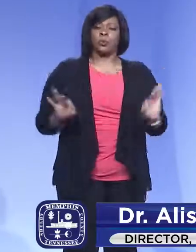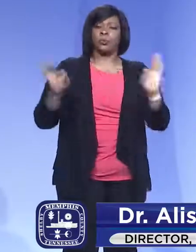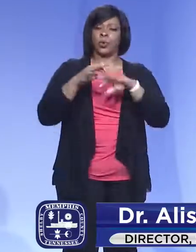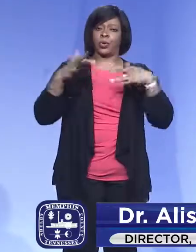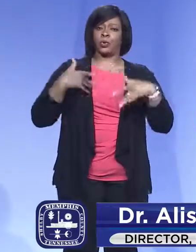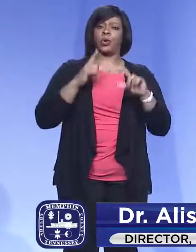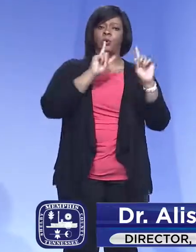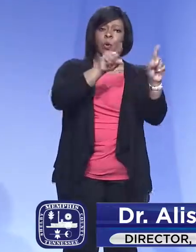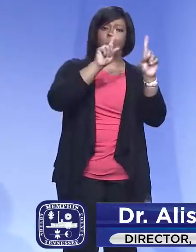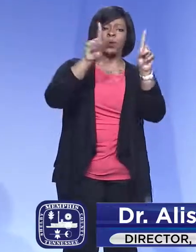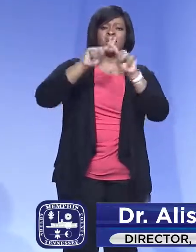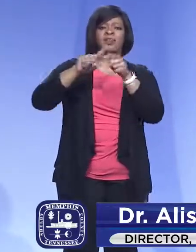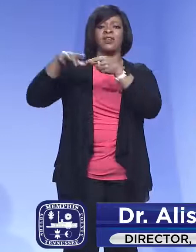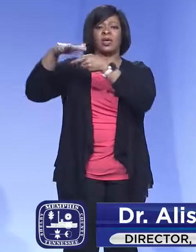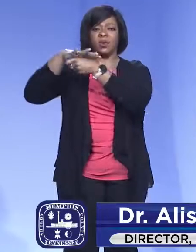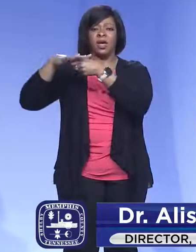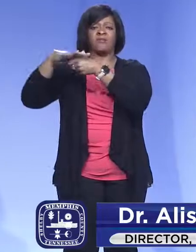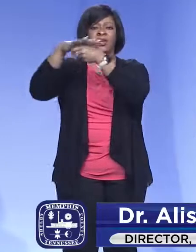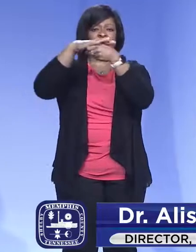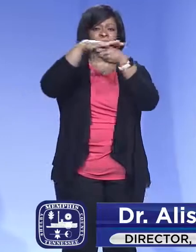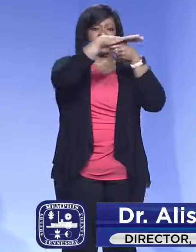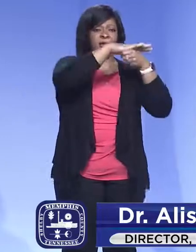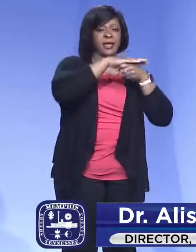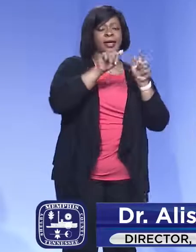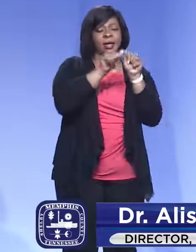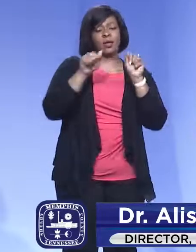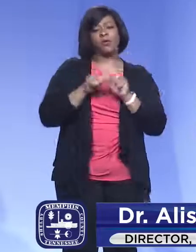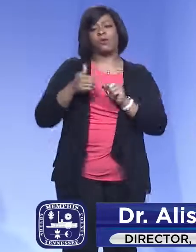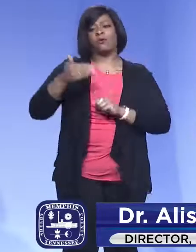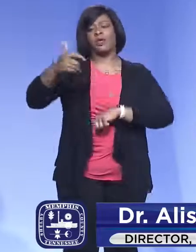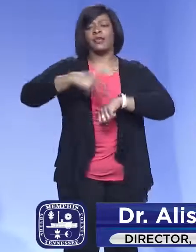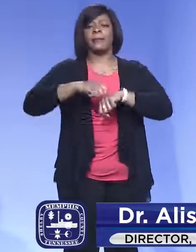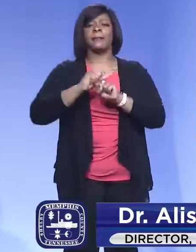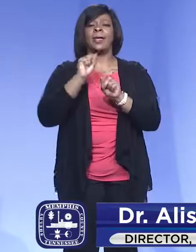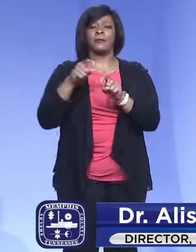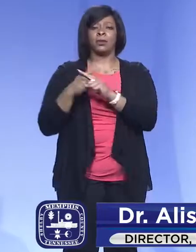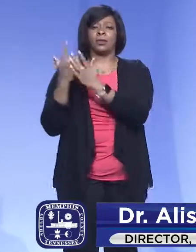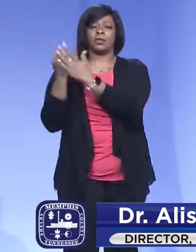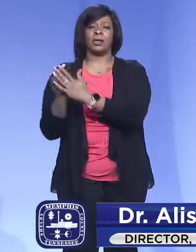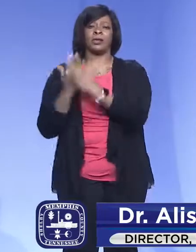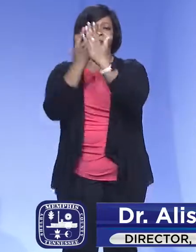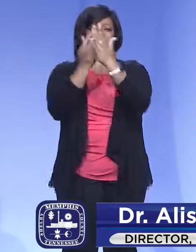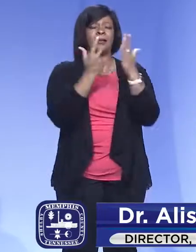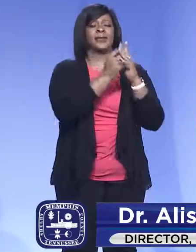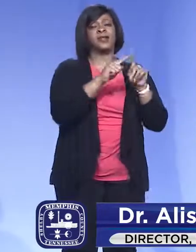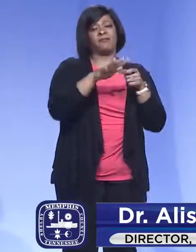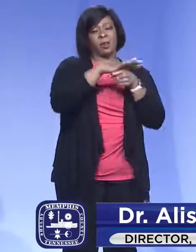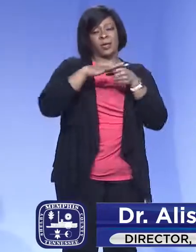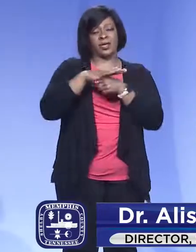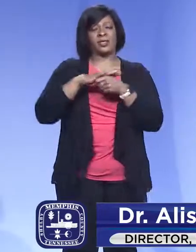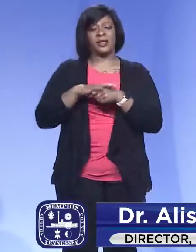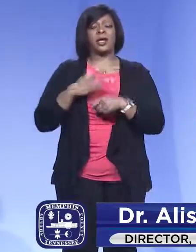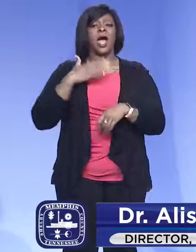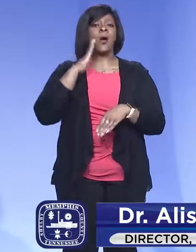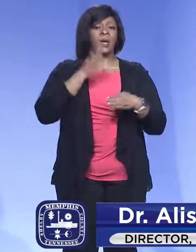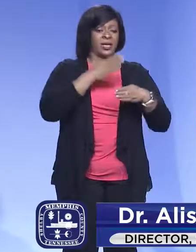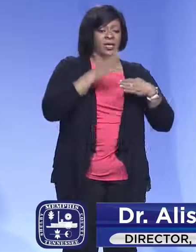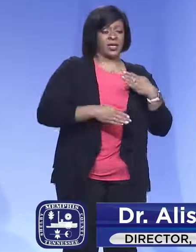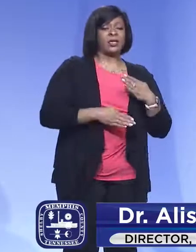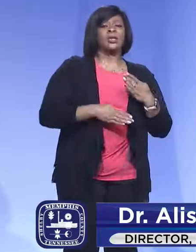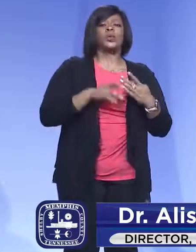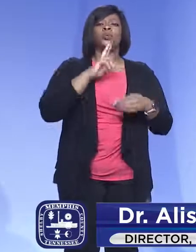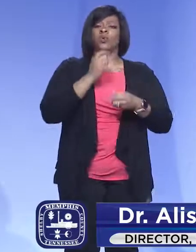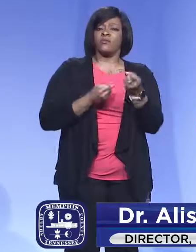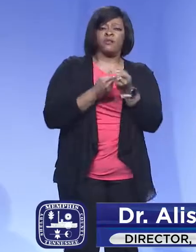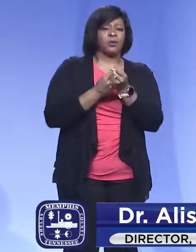go to different geographic areas over time to be able to administer vaccine. I'm going to end with